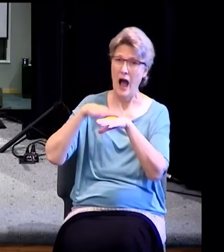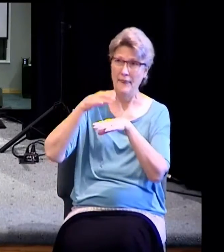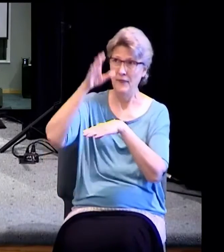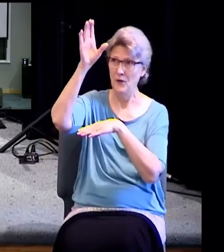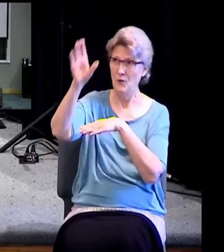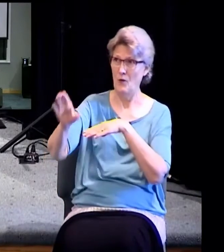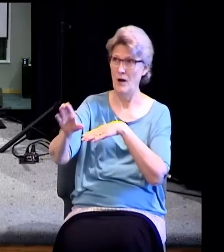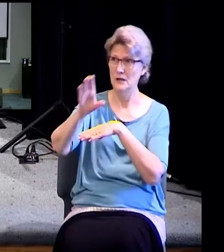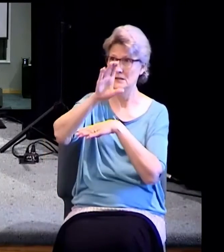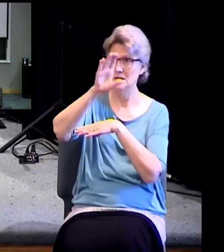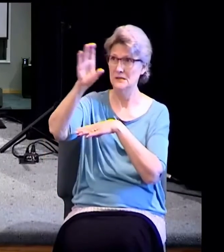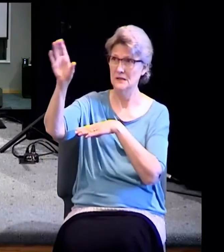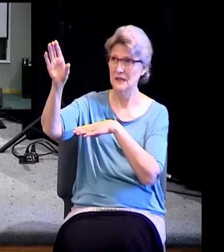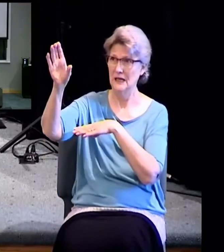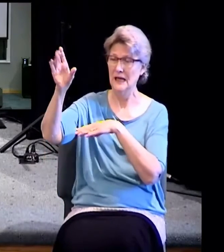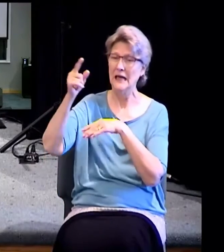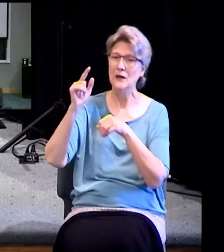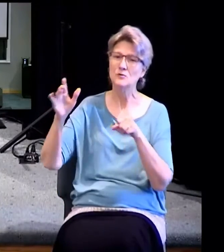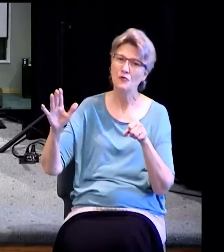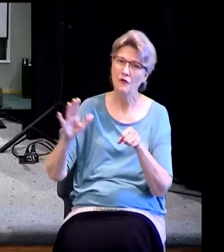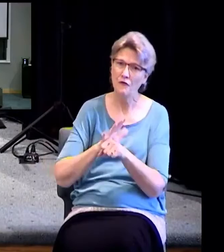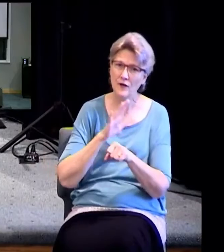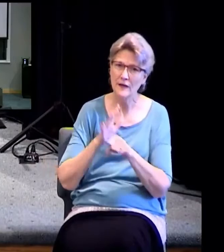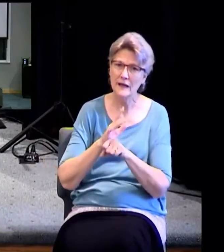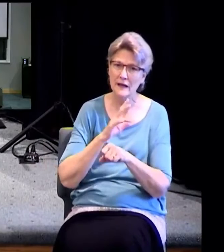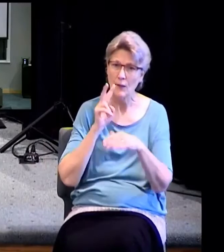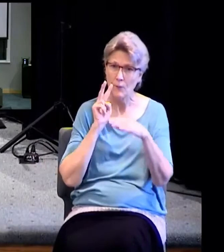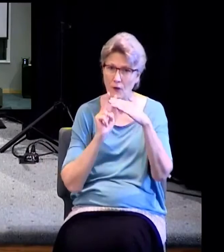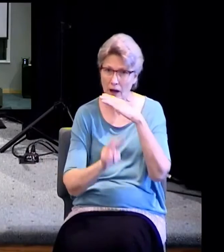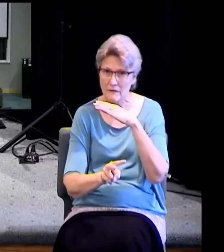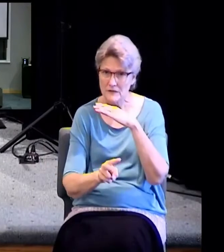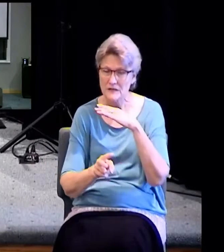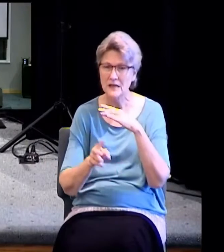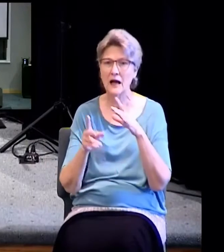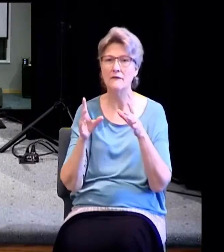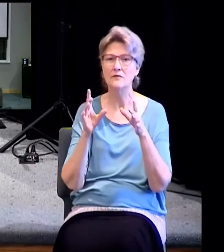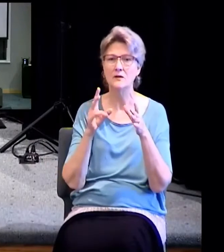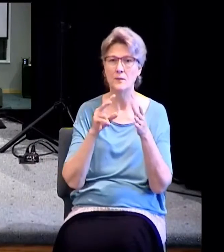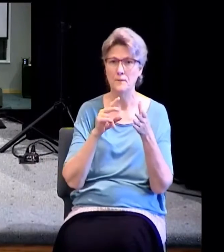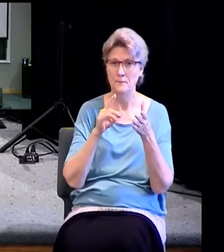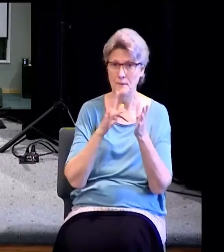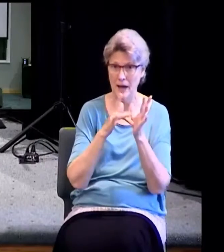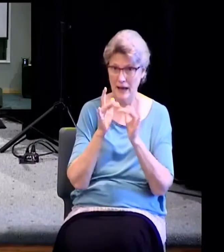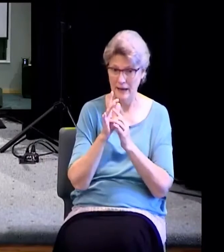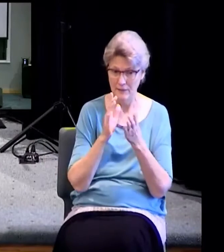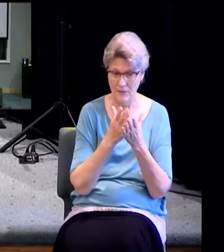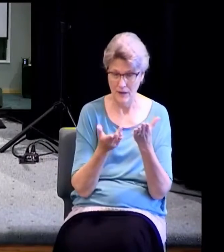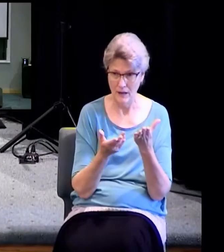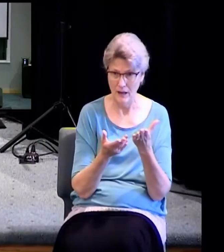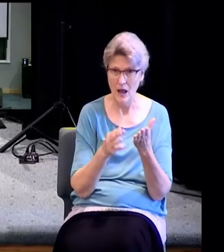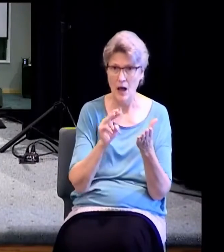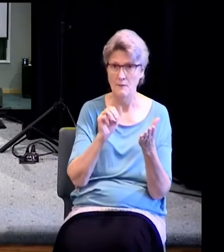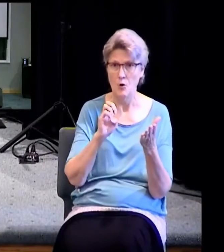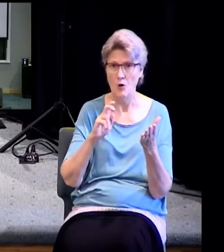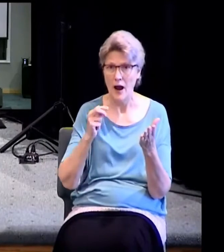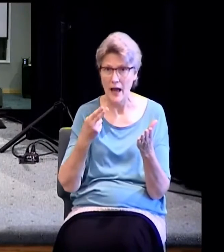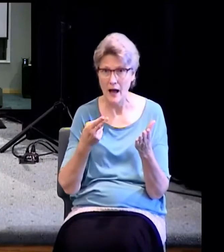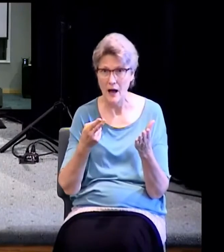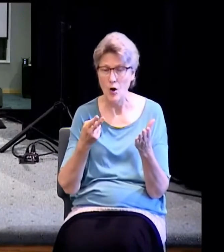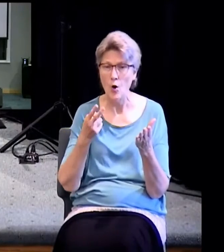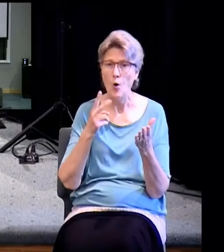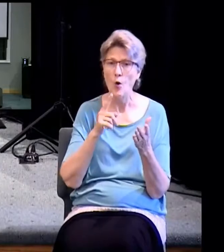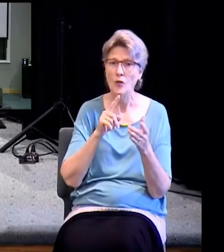in the name of Moriah that he gave and said, call this Moriah. It's because it's where they will see